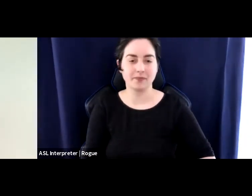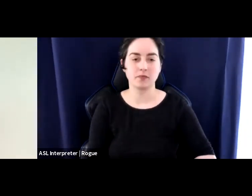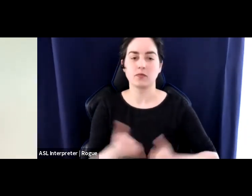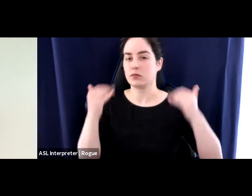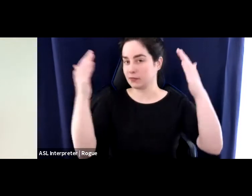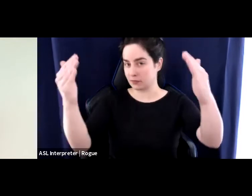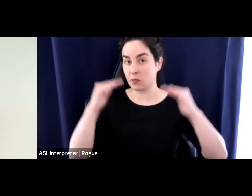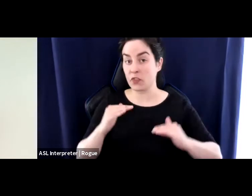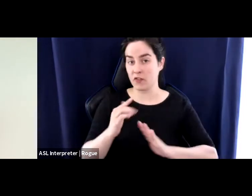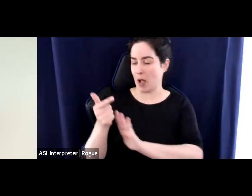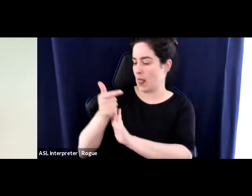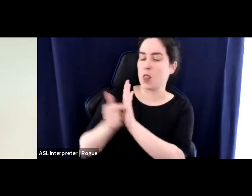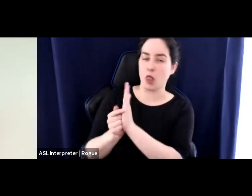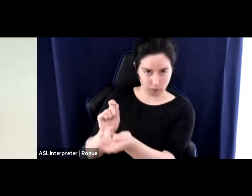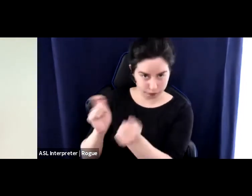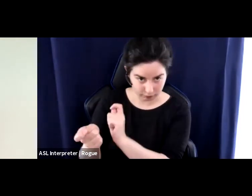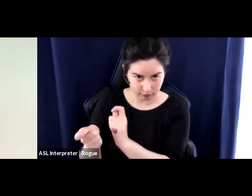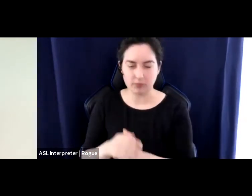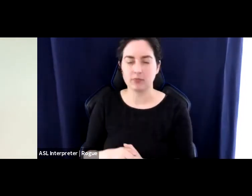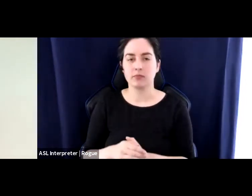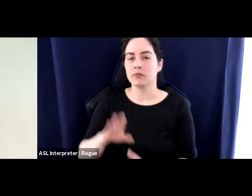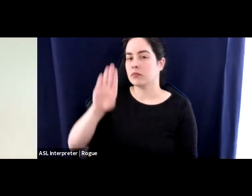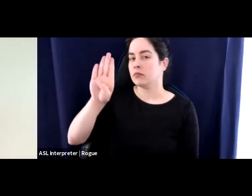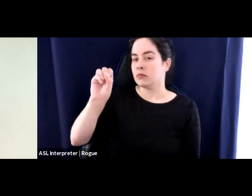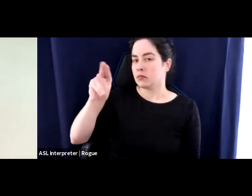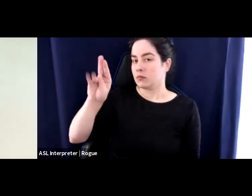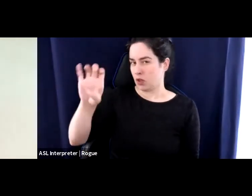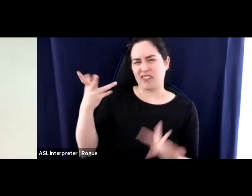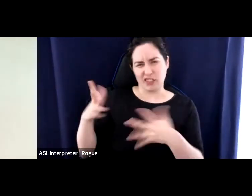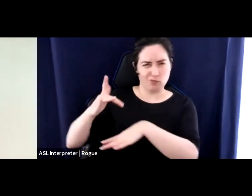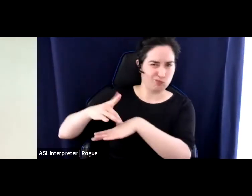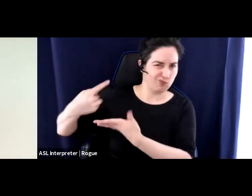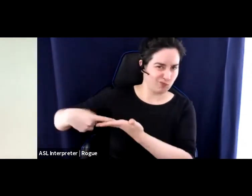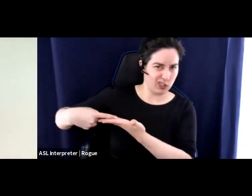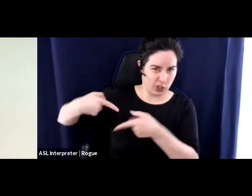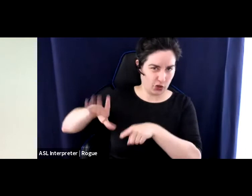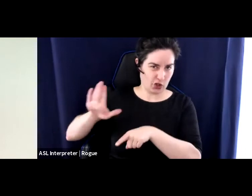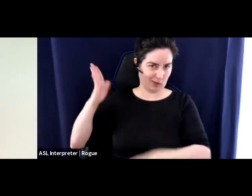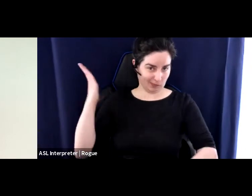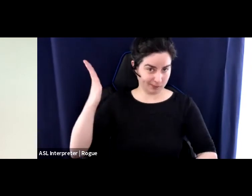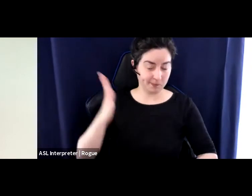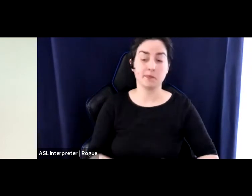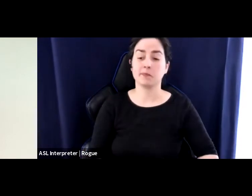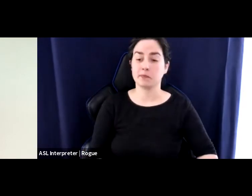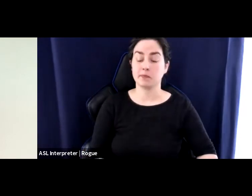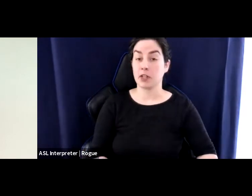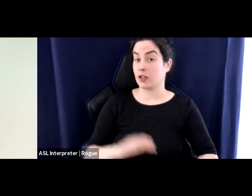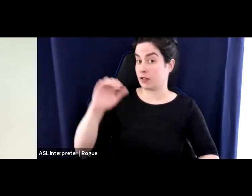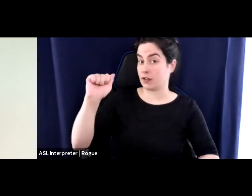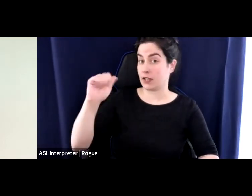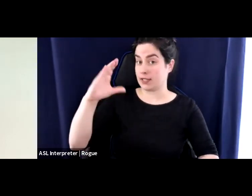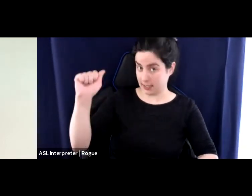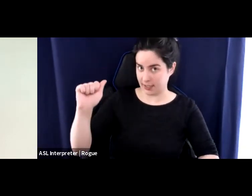reform, Bonnie talked a little bit about this in her presentation. The Accessible Canada Act is